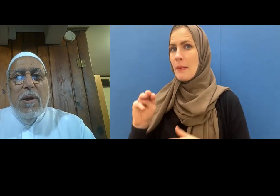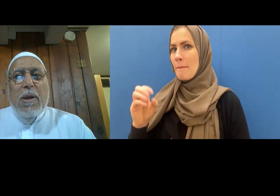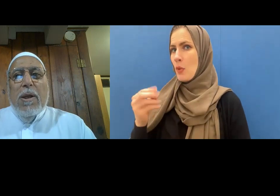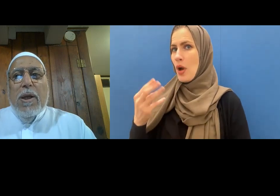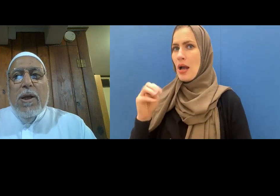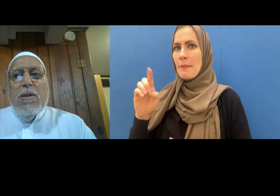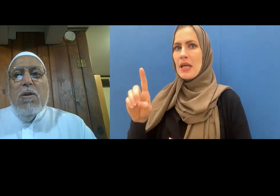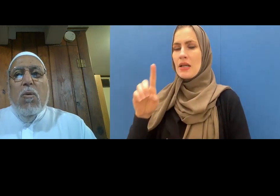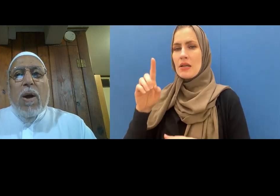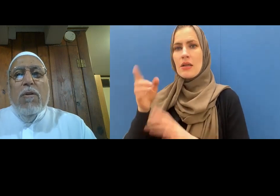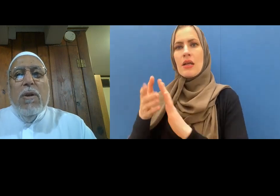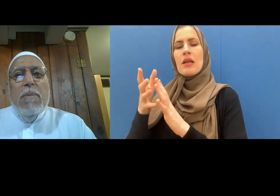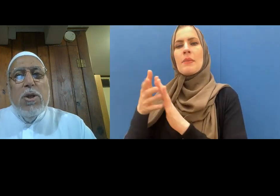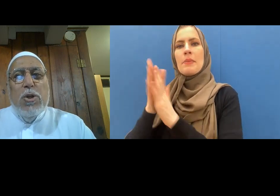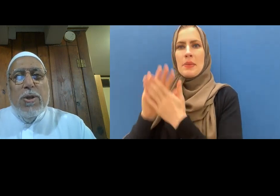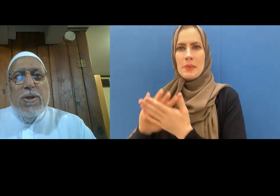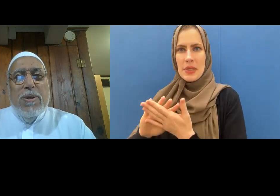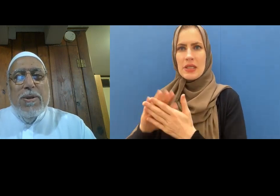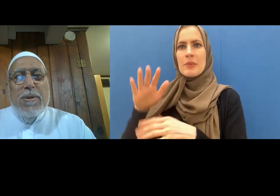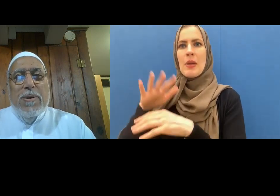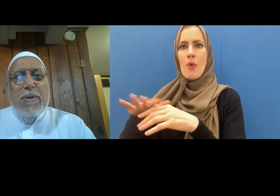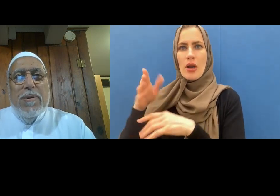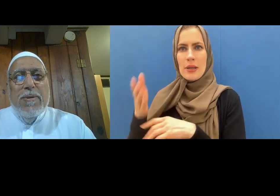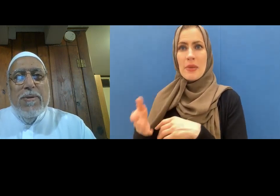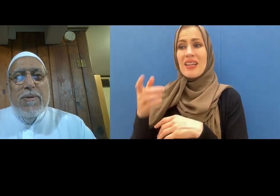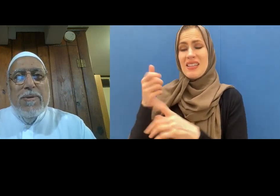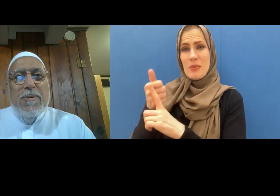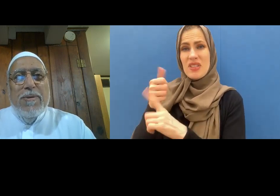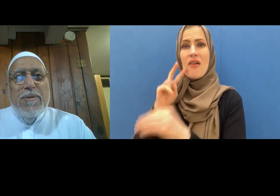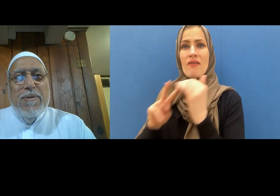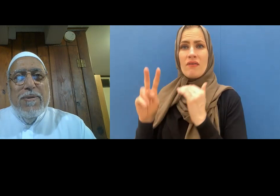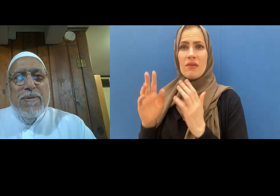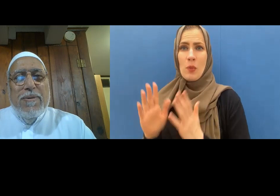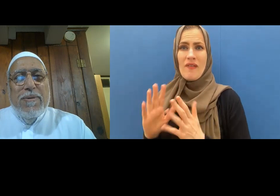sallam is one of the messengers.